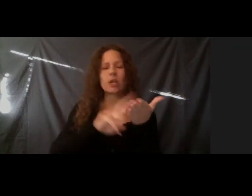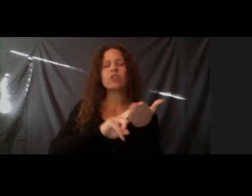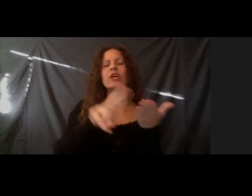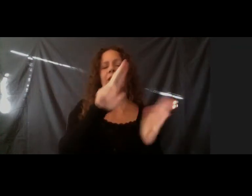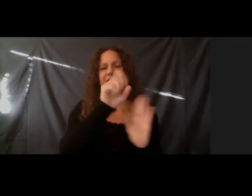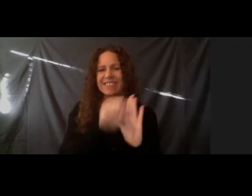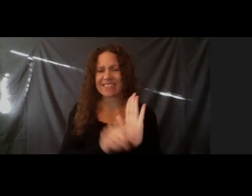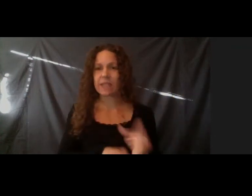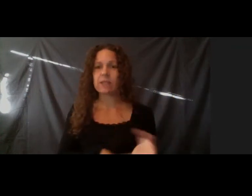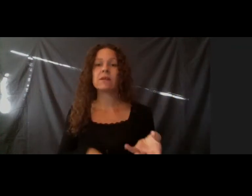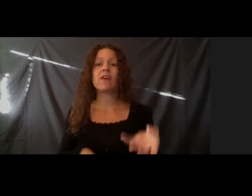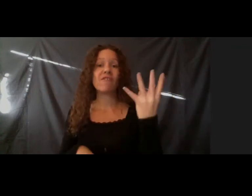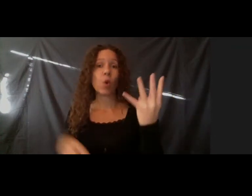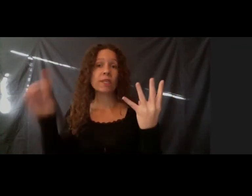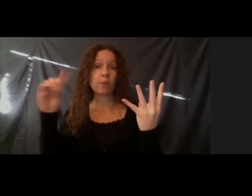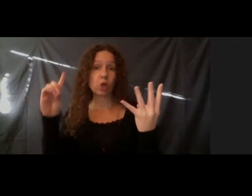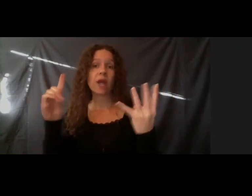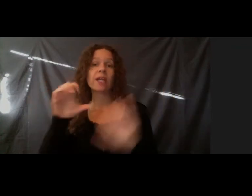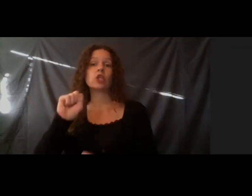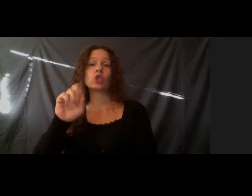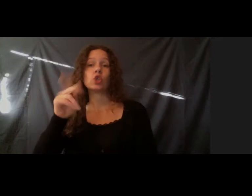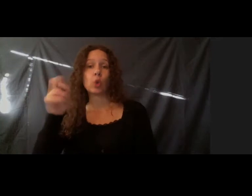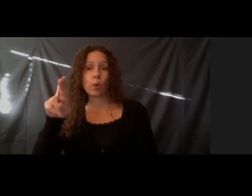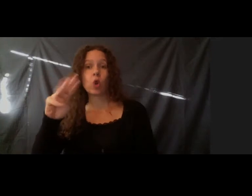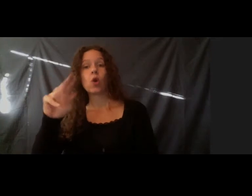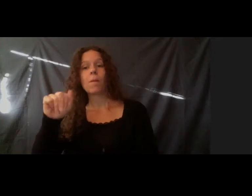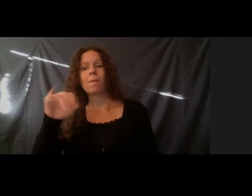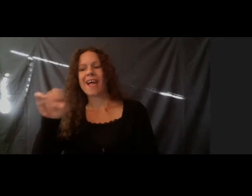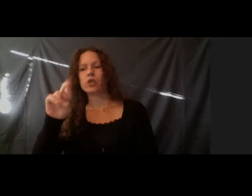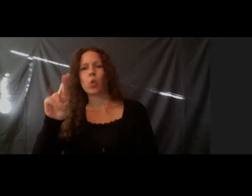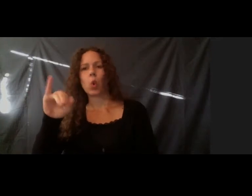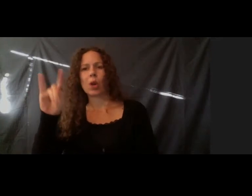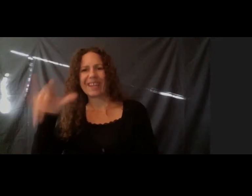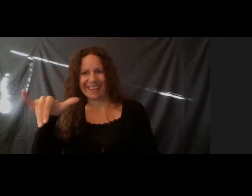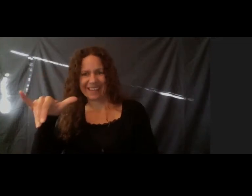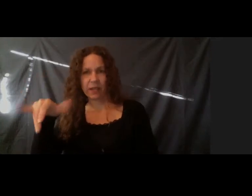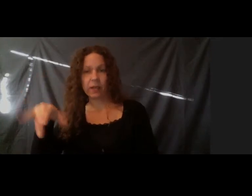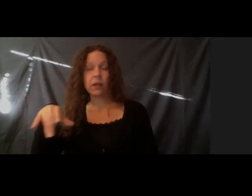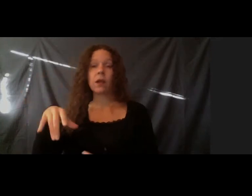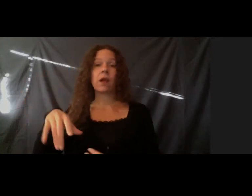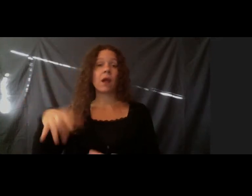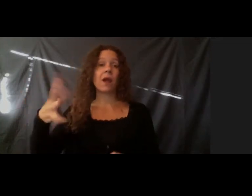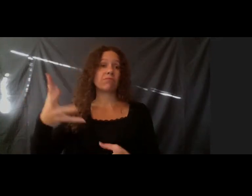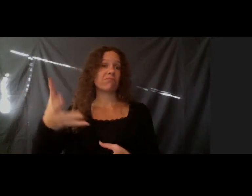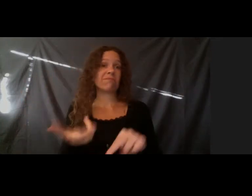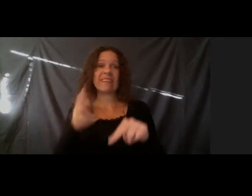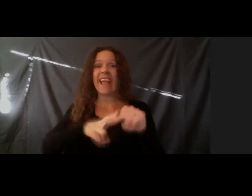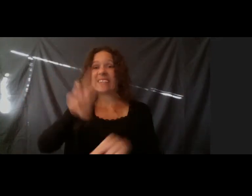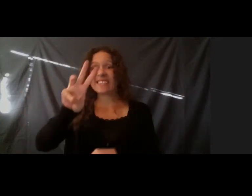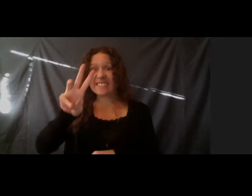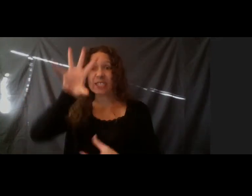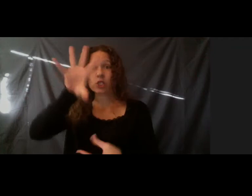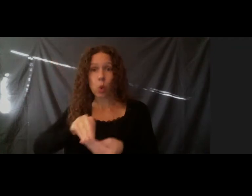supermajorities, 5 Republican supermajorities. We broke them. We gained 6 total Democratic